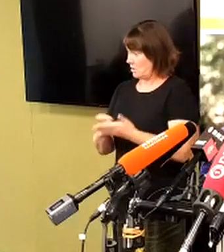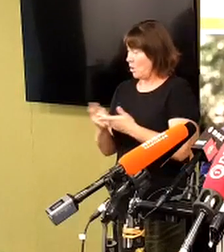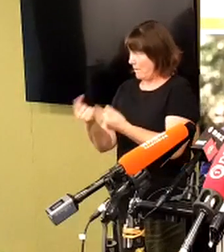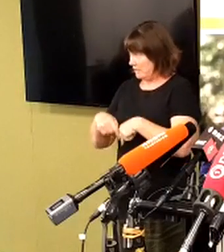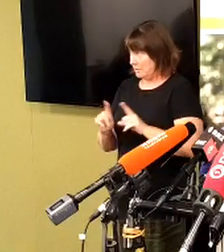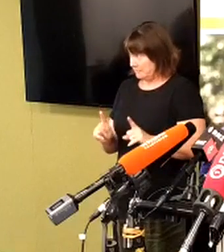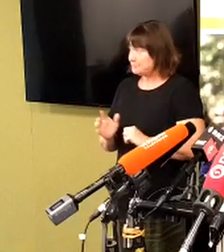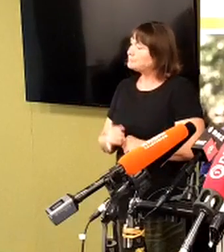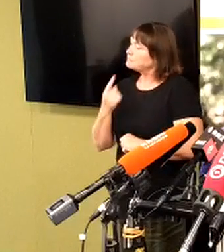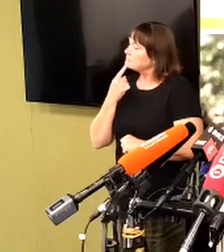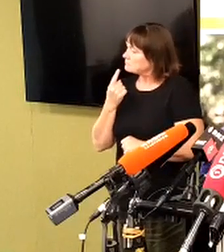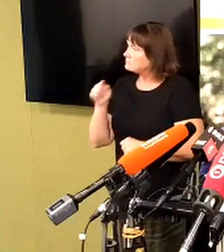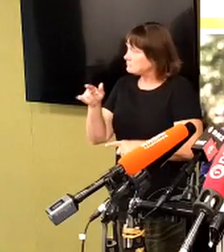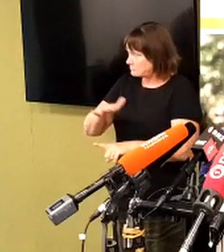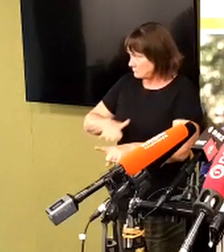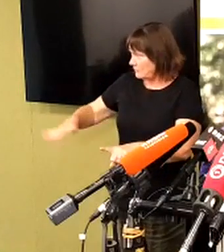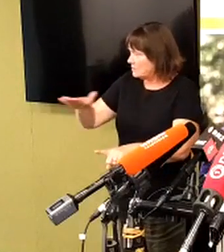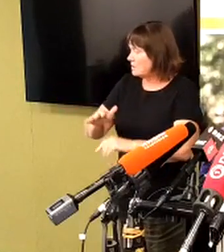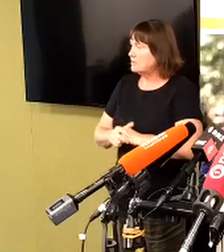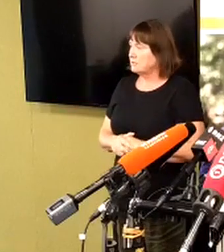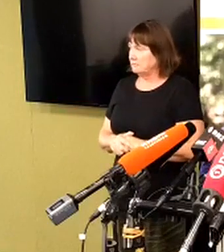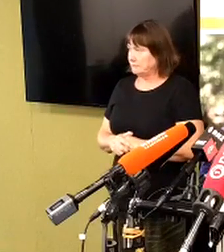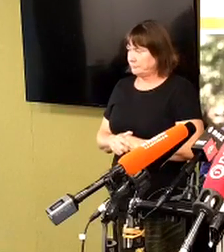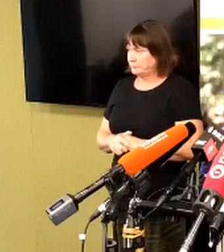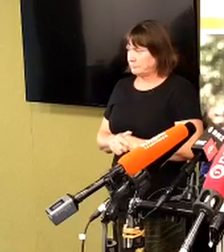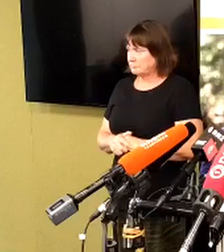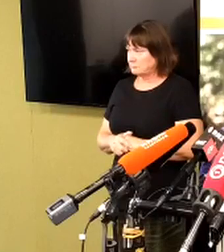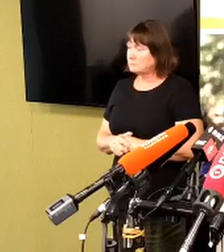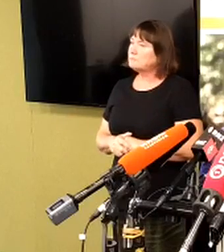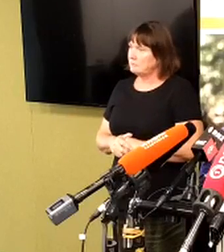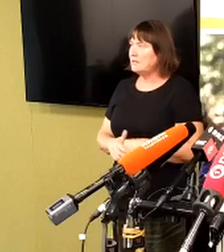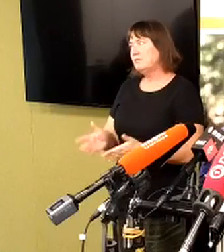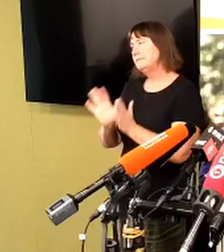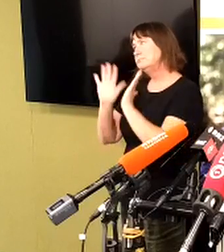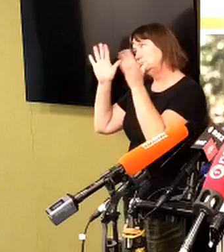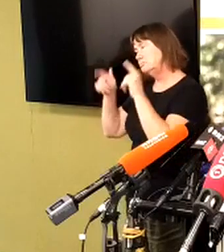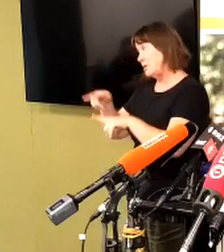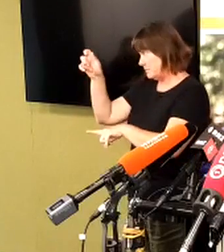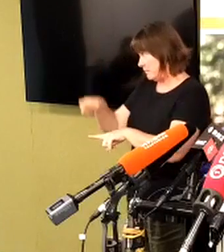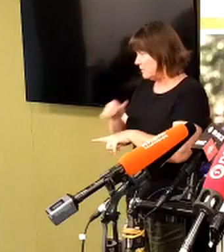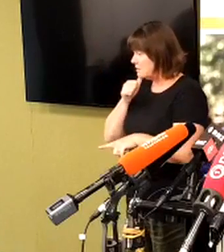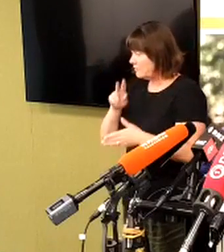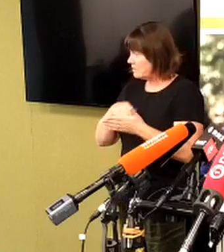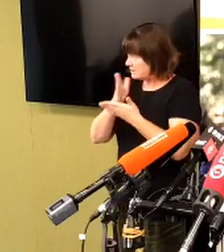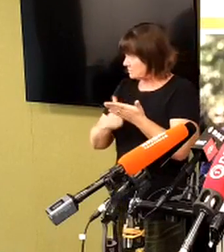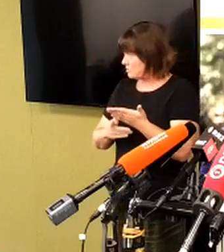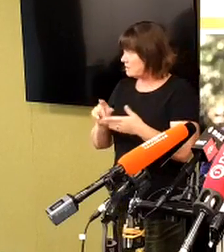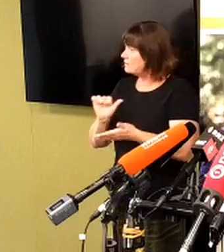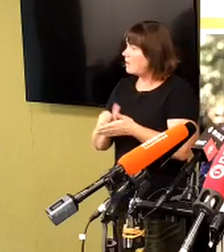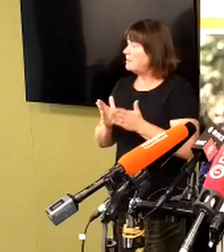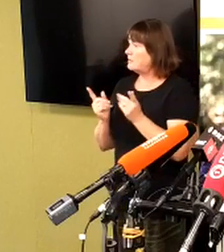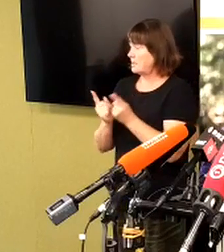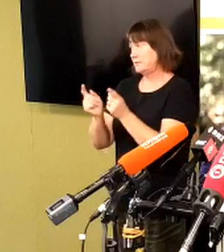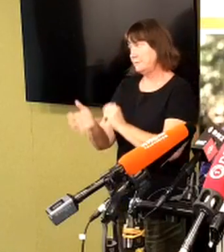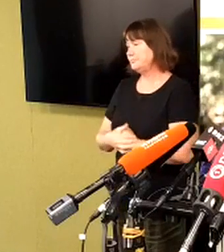want to comment on that situation. That was and just commend exactly what those people did. And if you read the story, they did all the right things,